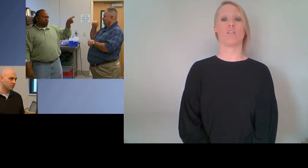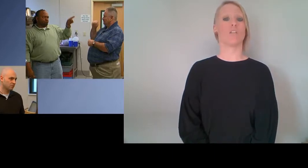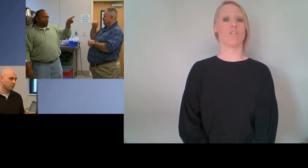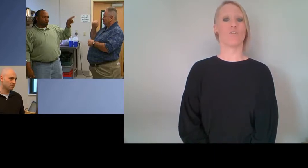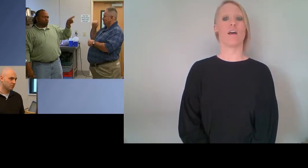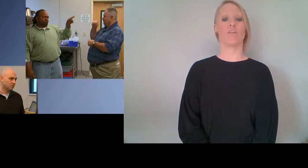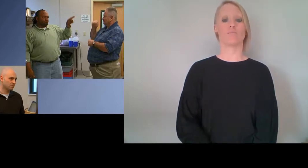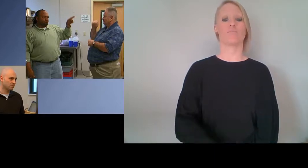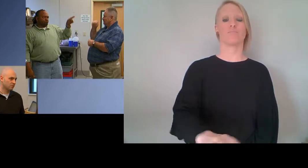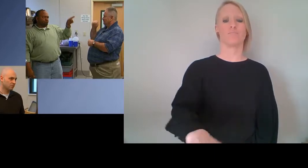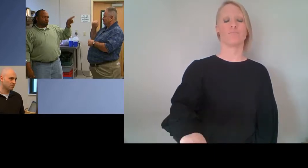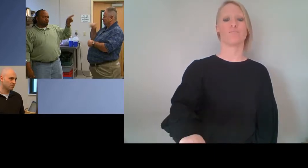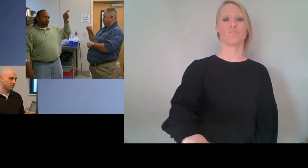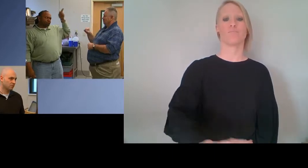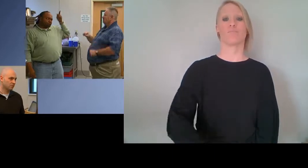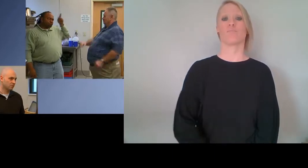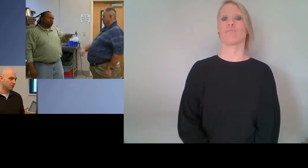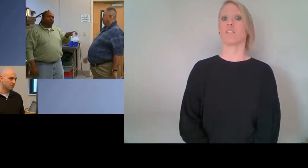to match the needs for that.